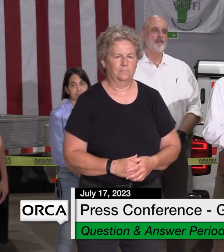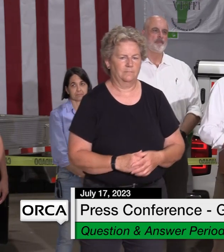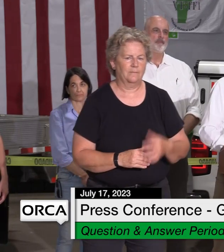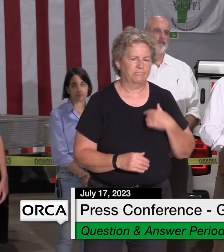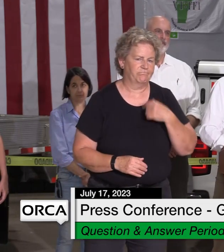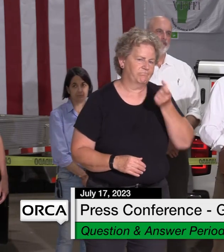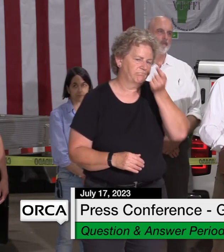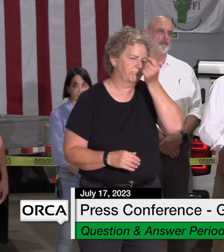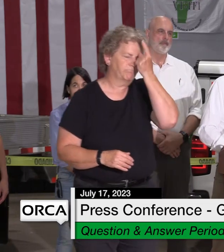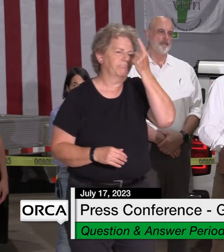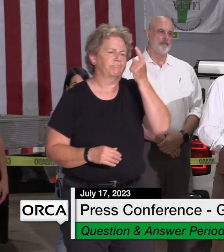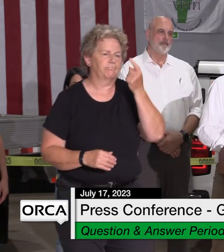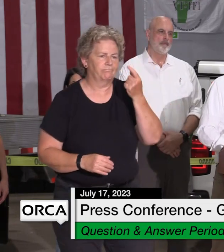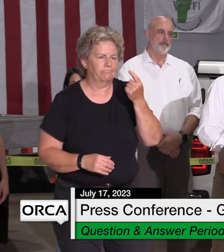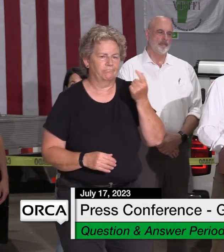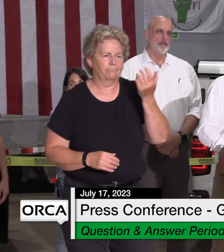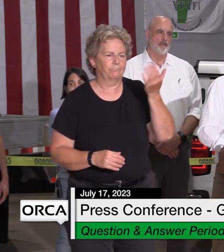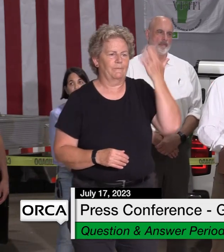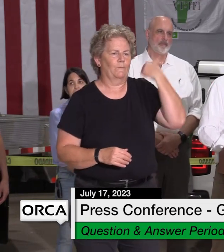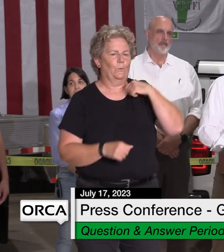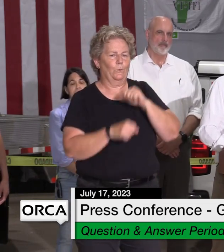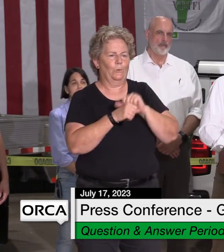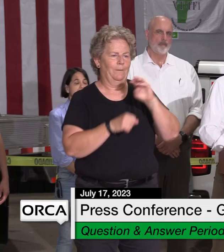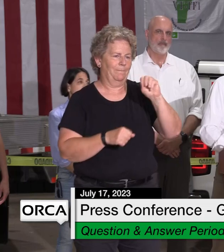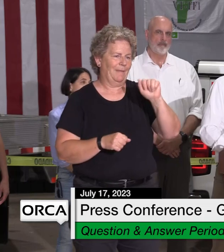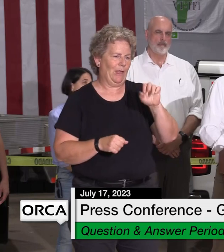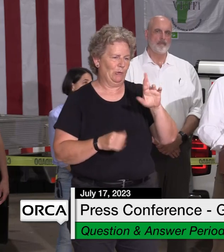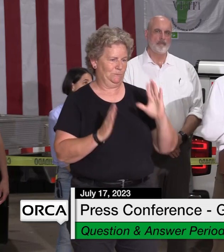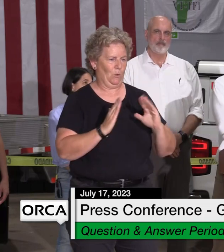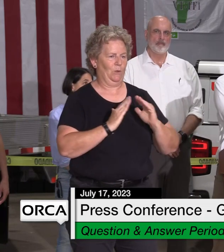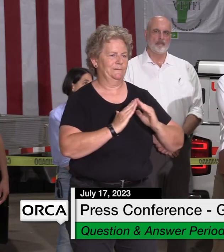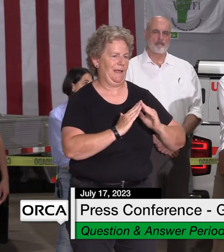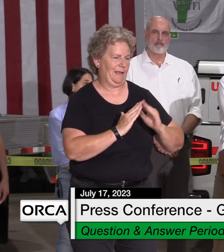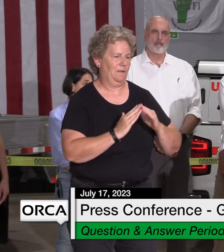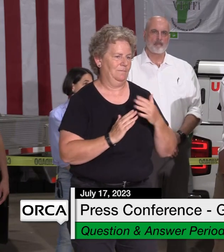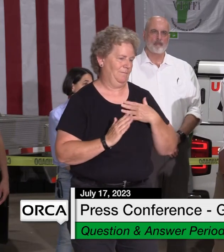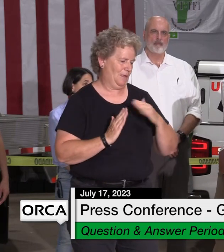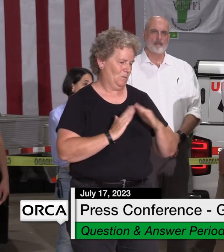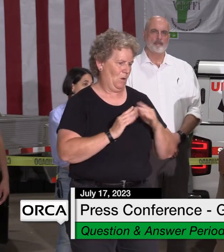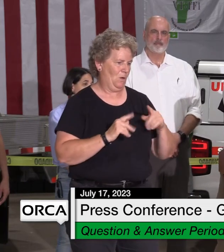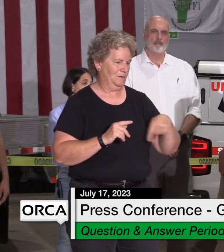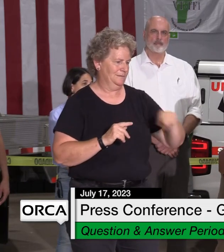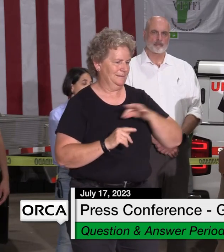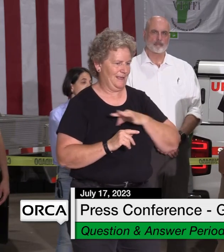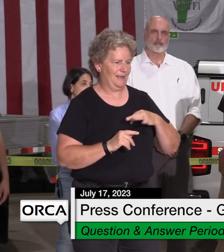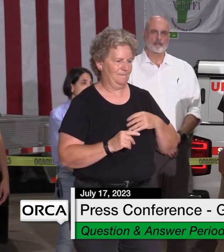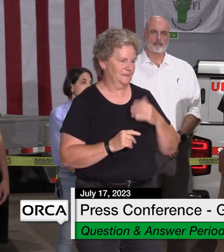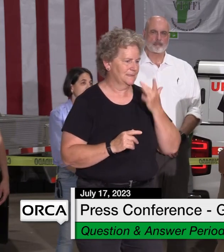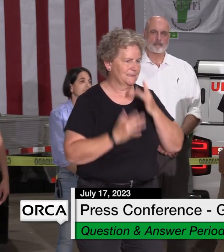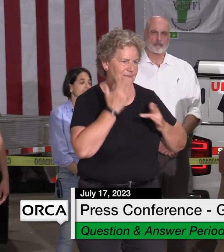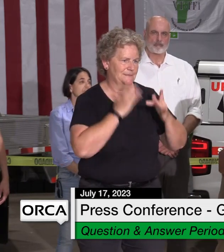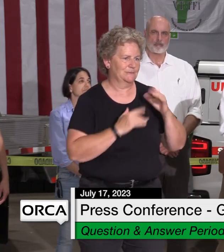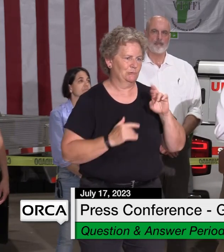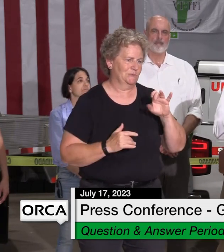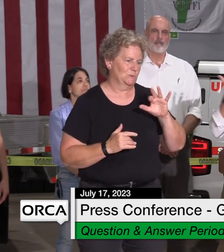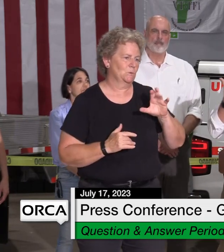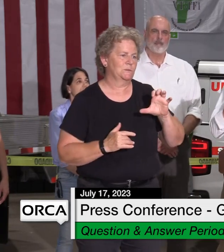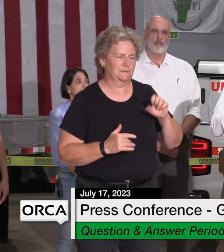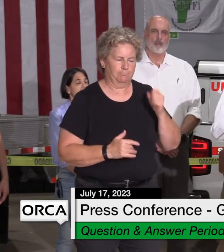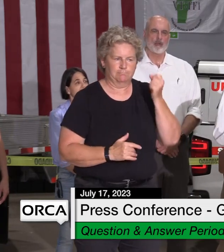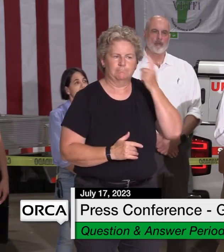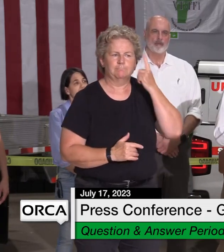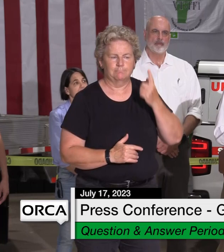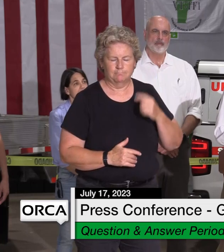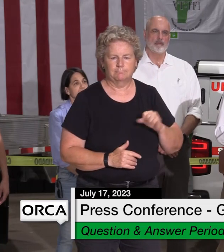work of our team on the ground. We have federal highway personnel who are based here in Vermont. They can't even work in their normal office because what happened to the federal building, and